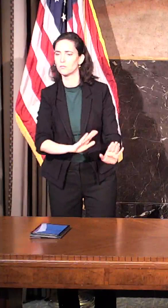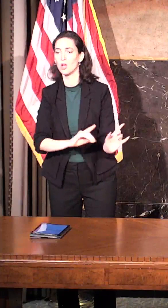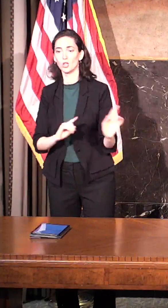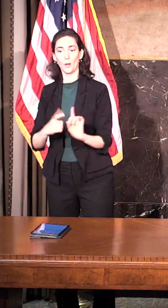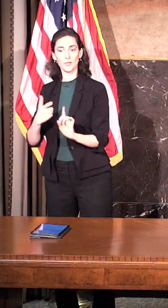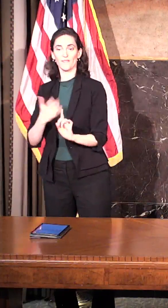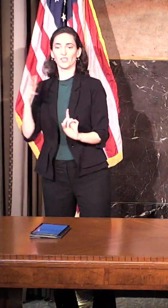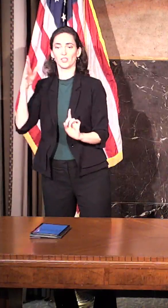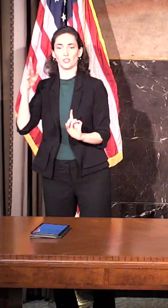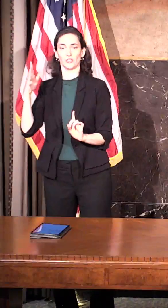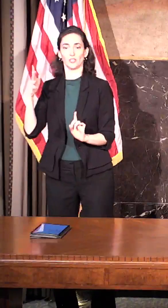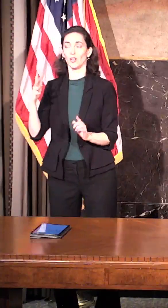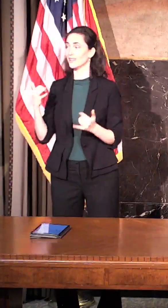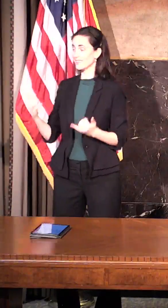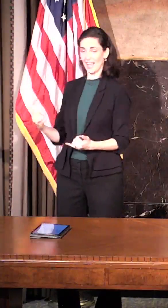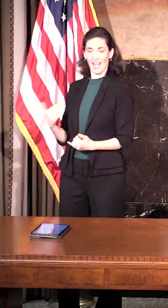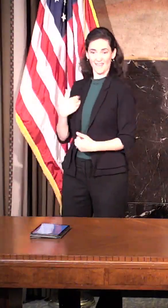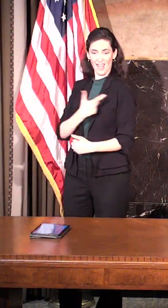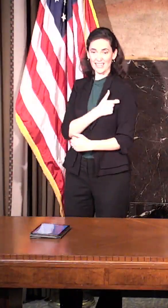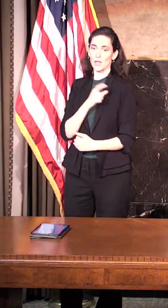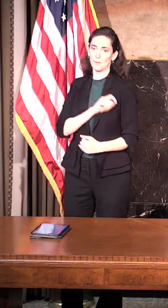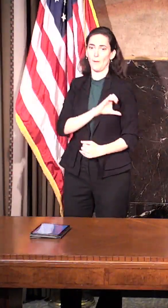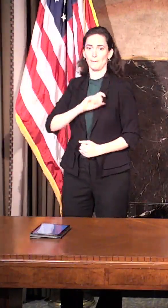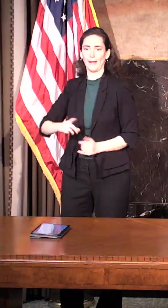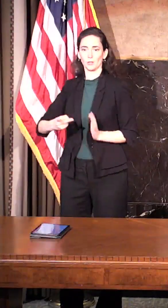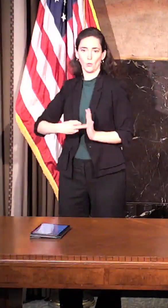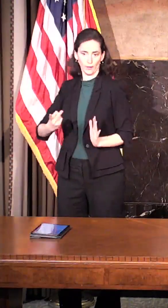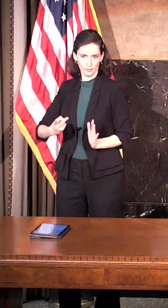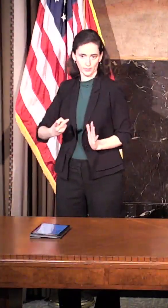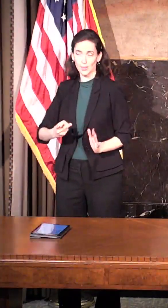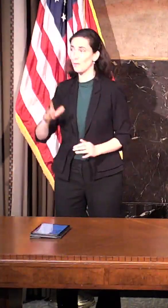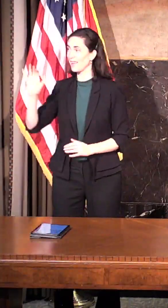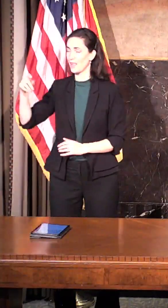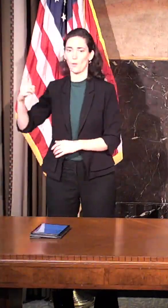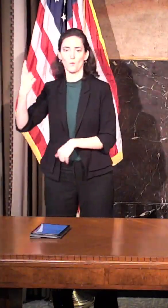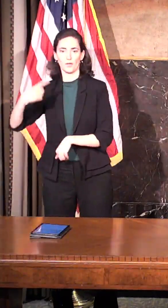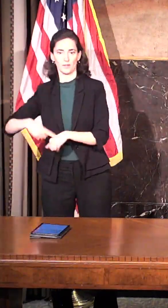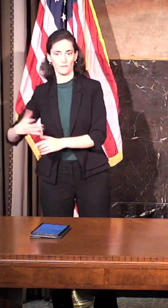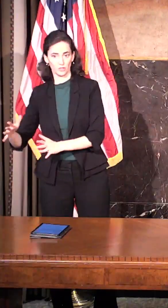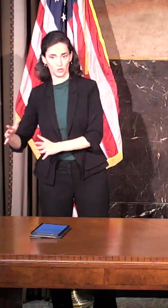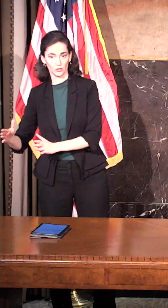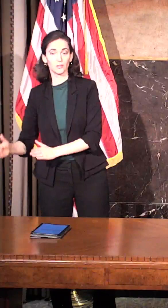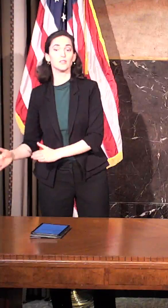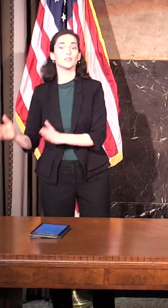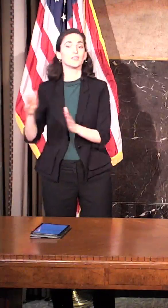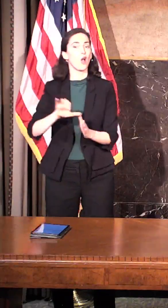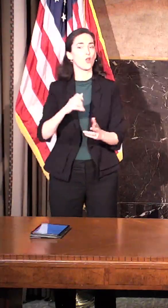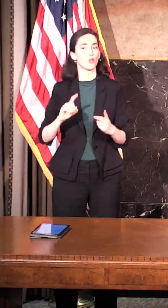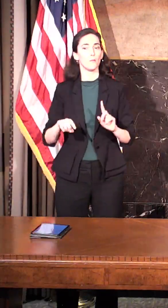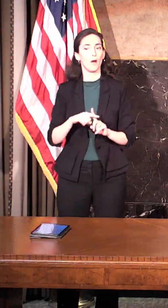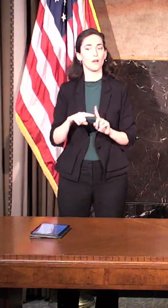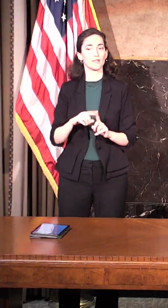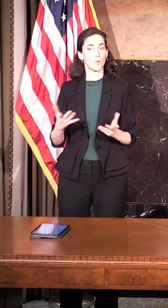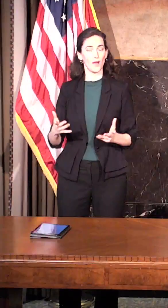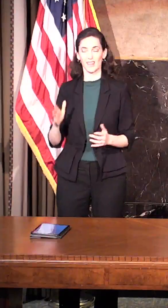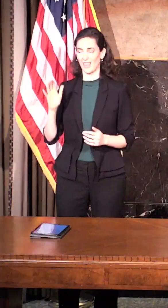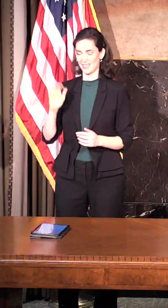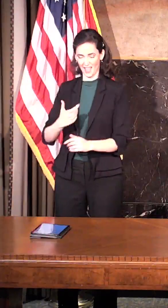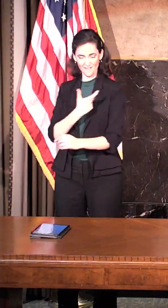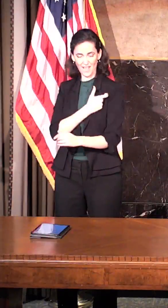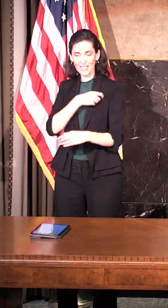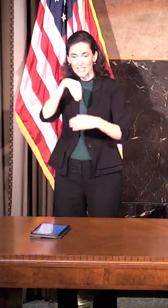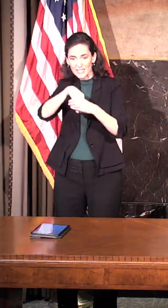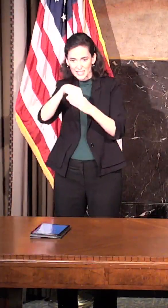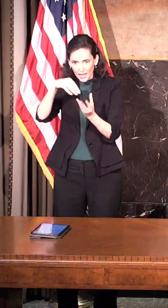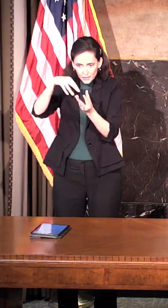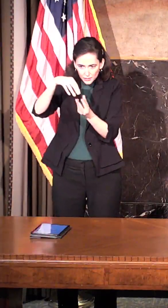we don't have with the vaccines now. The other reason why this will be great for us is the vaccine is a hardier vaccine.